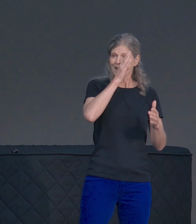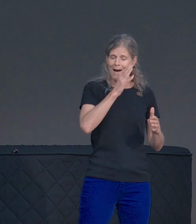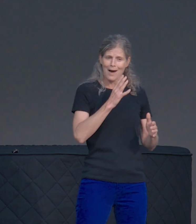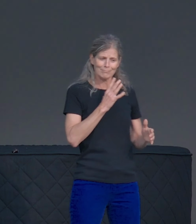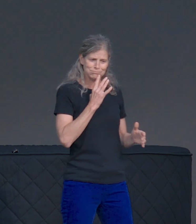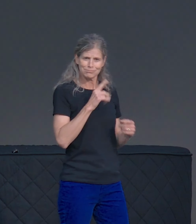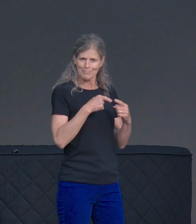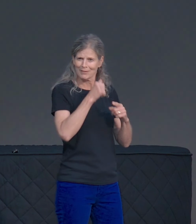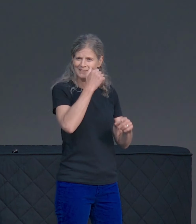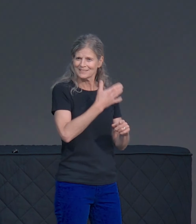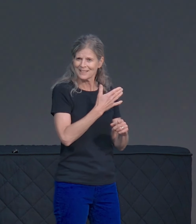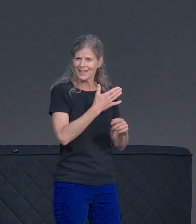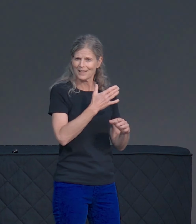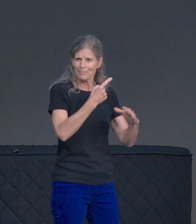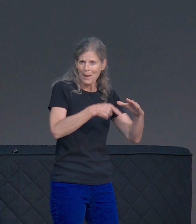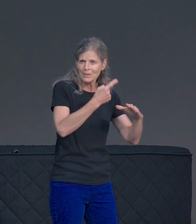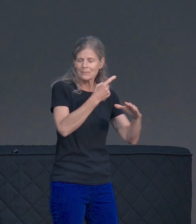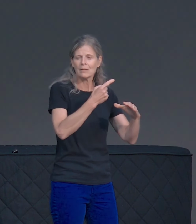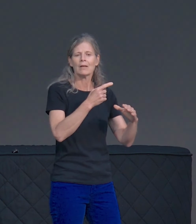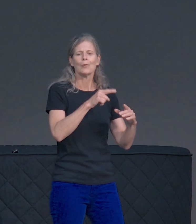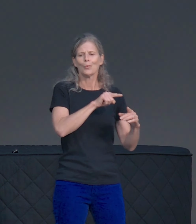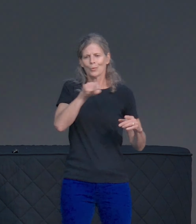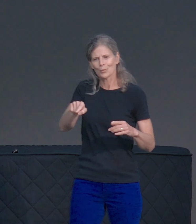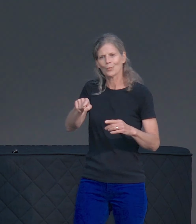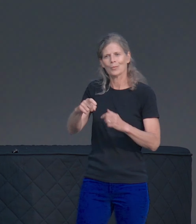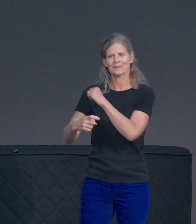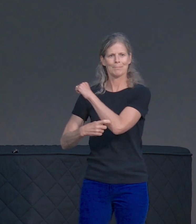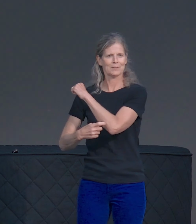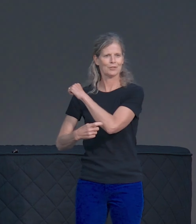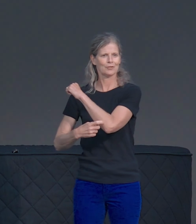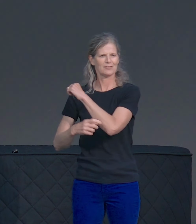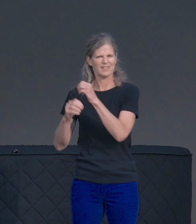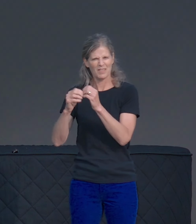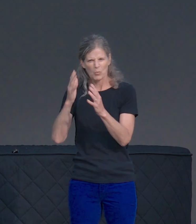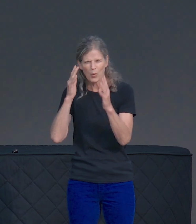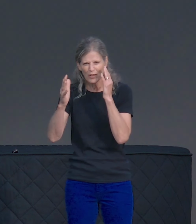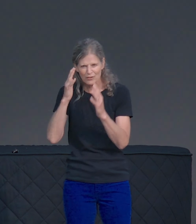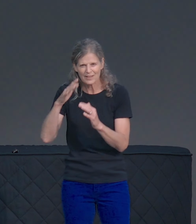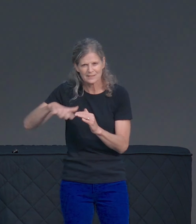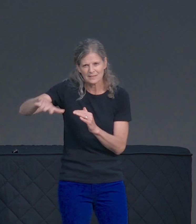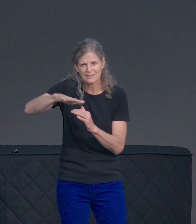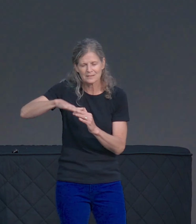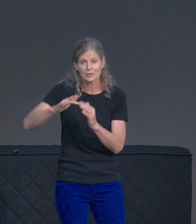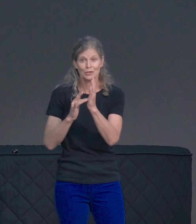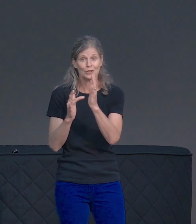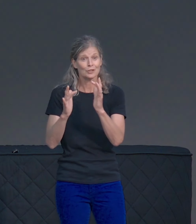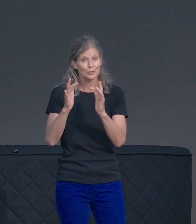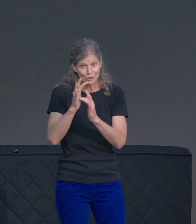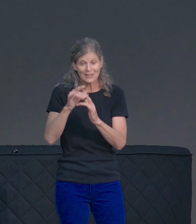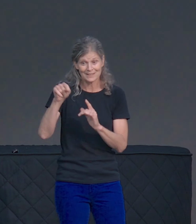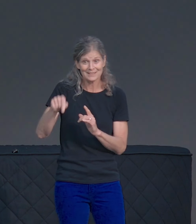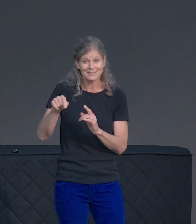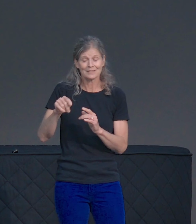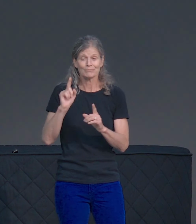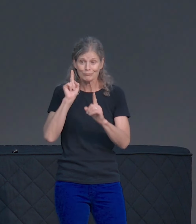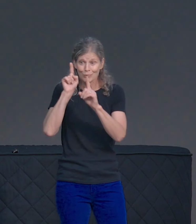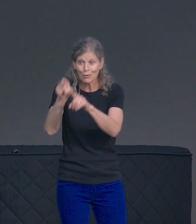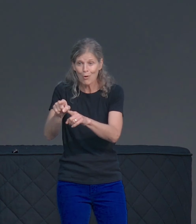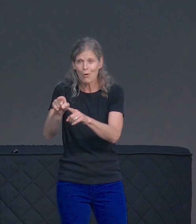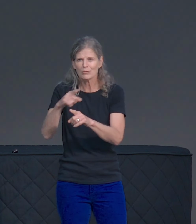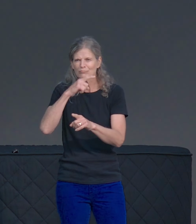his Son, to temptation in the wilderness. Jesus goes to the